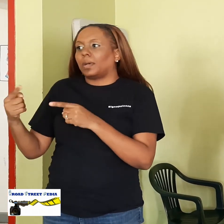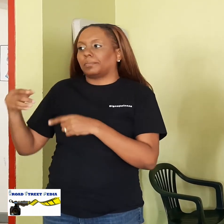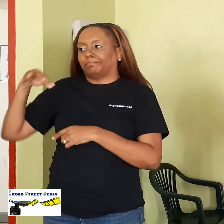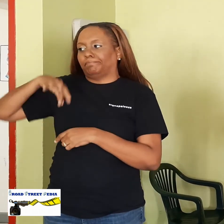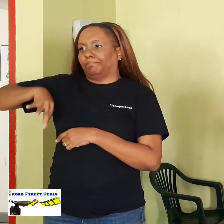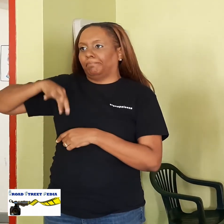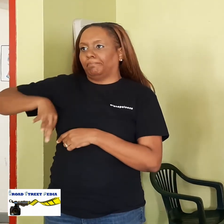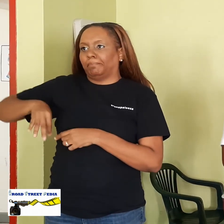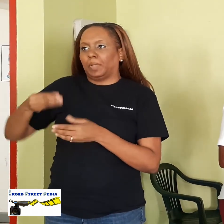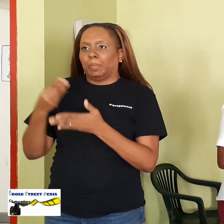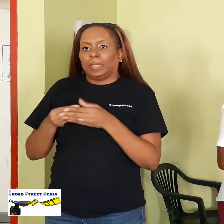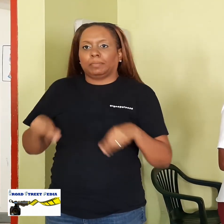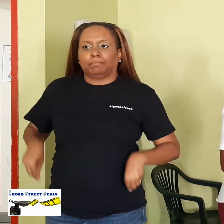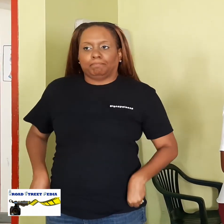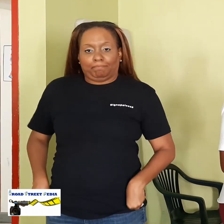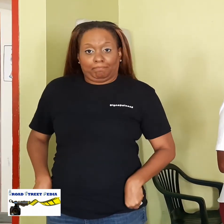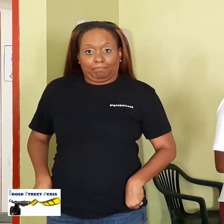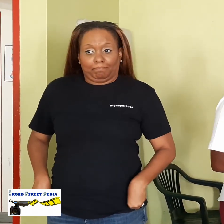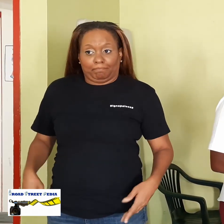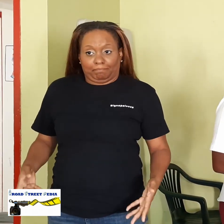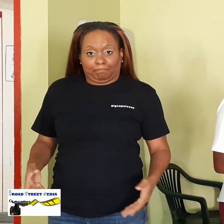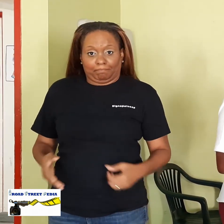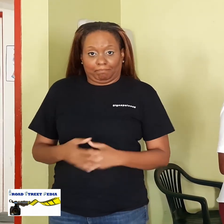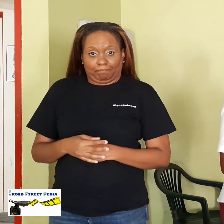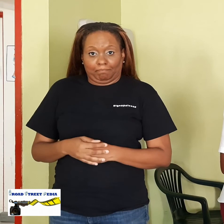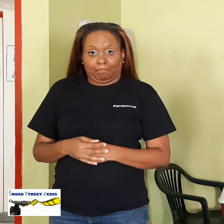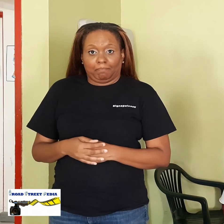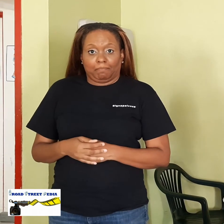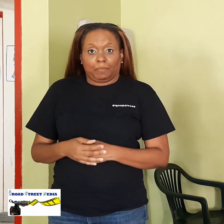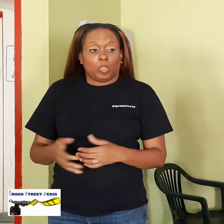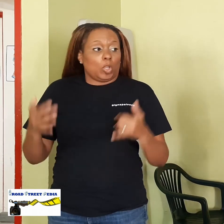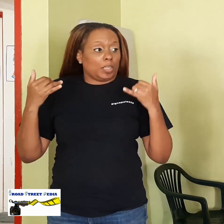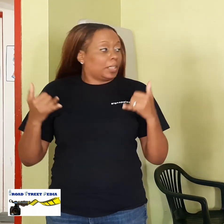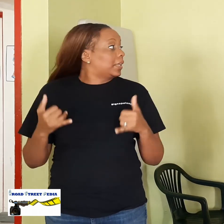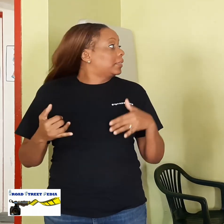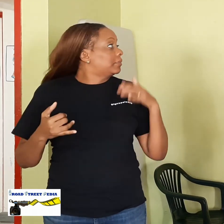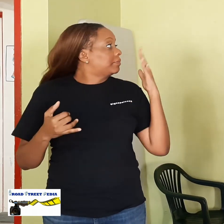can. So today we are going to look into harvesting of our crops.